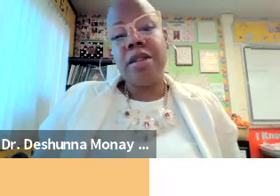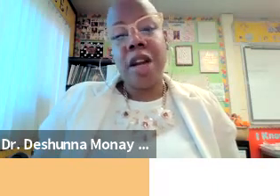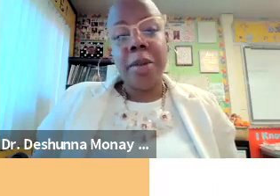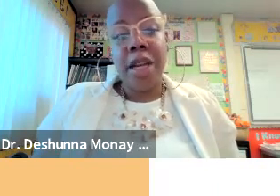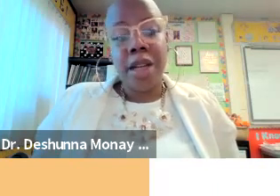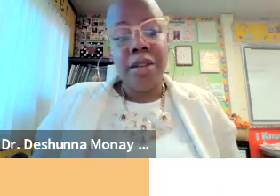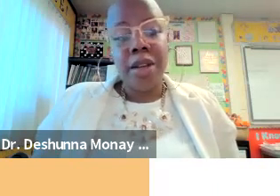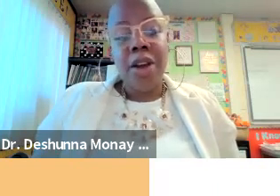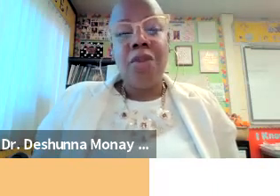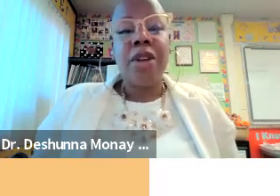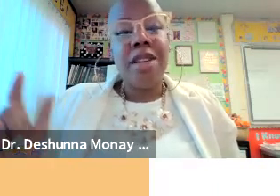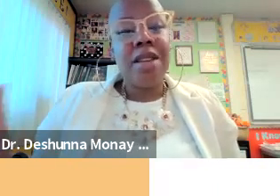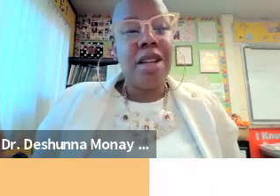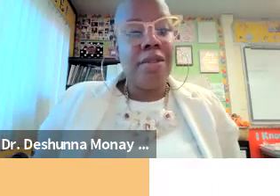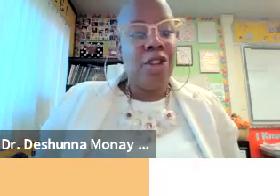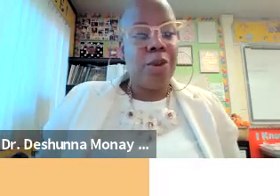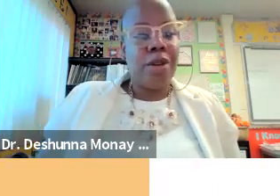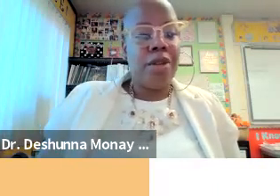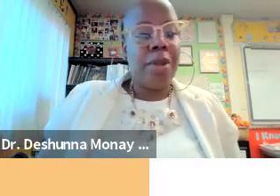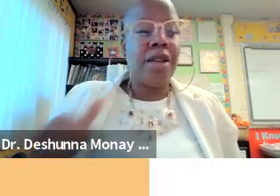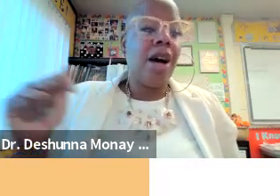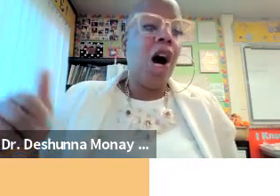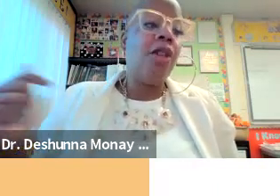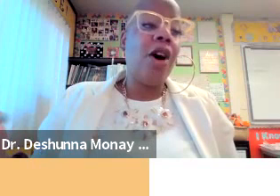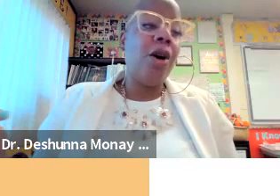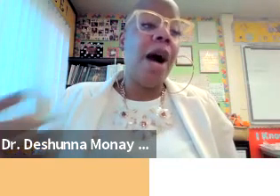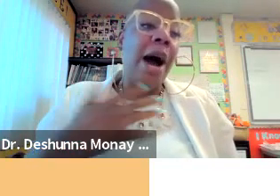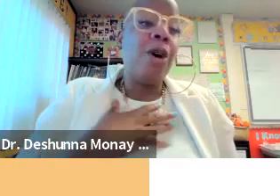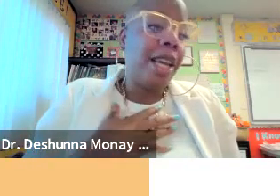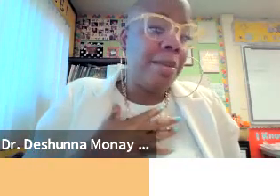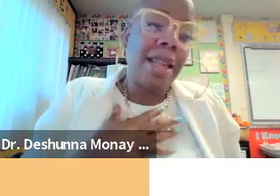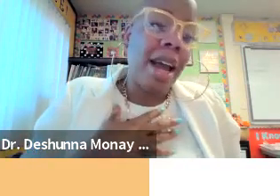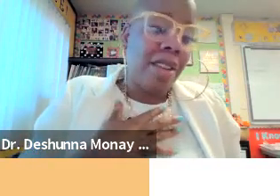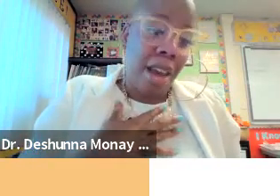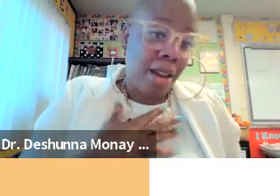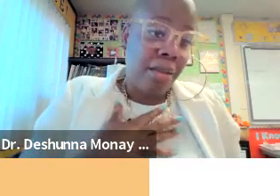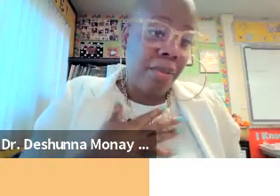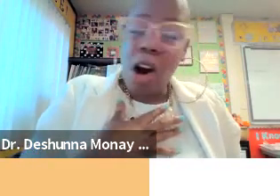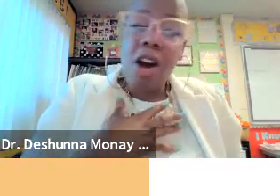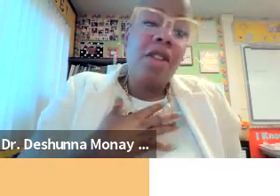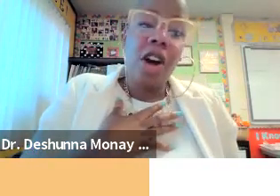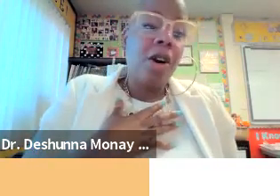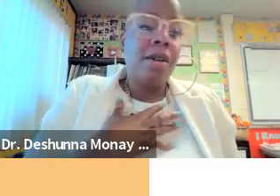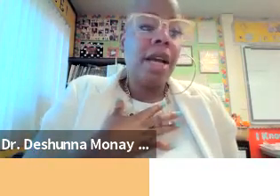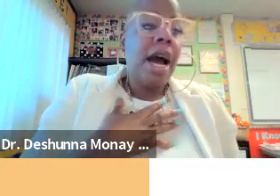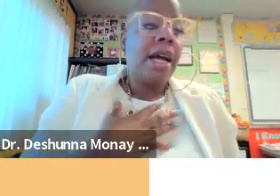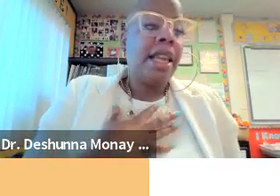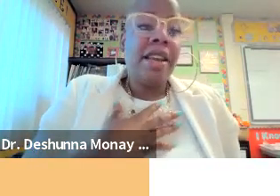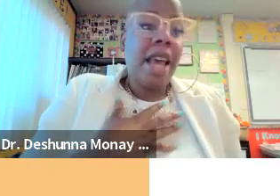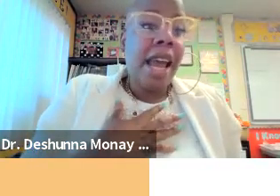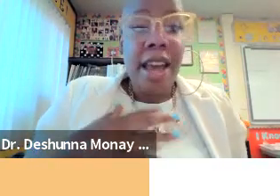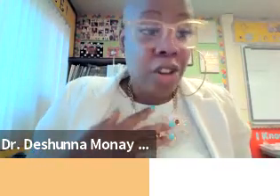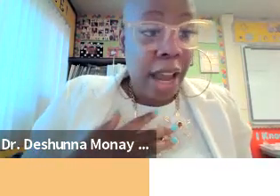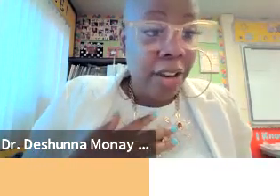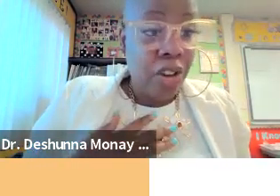of the determinants for these individuals, because although I want to get my life together, although